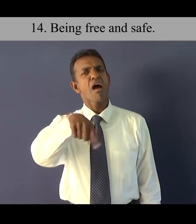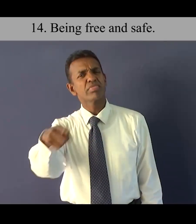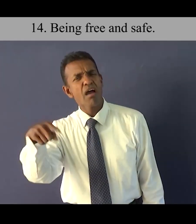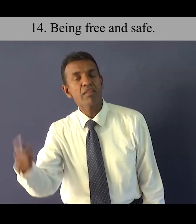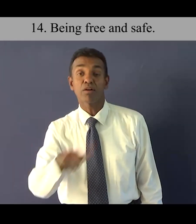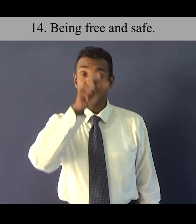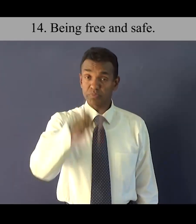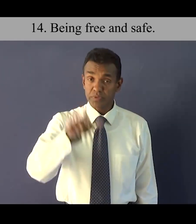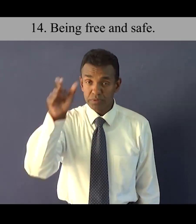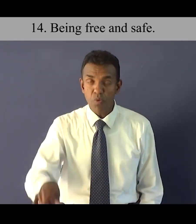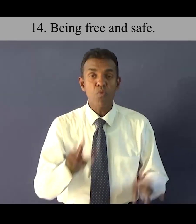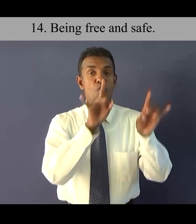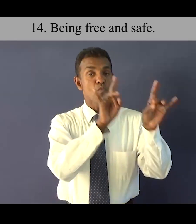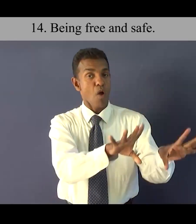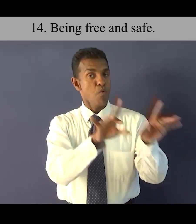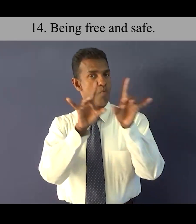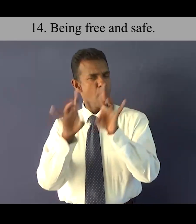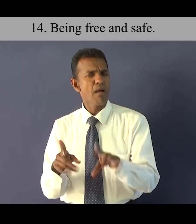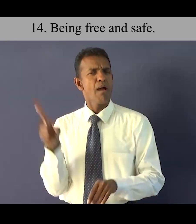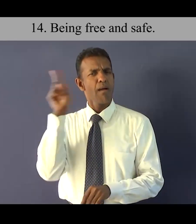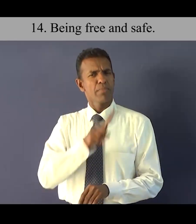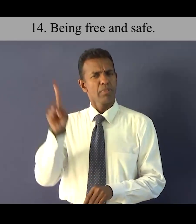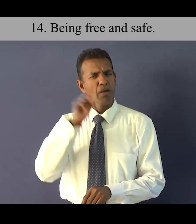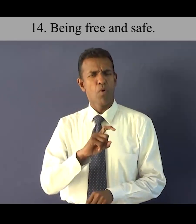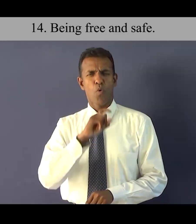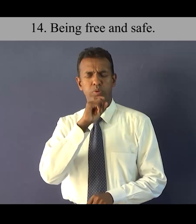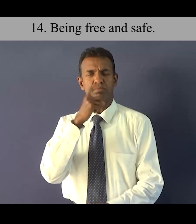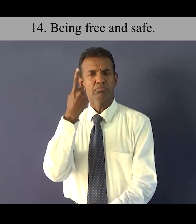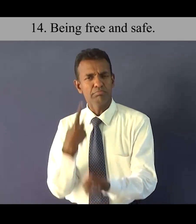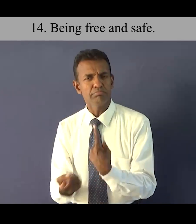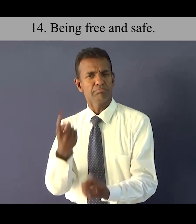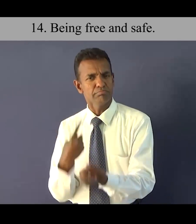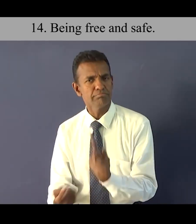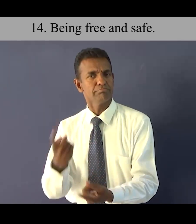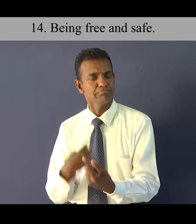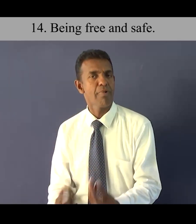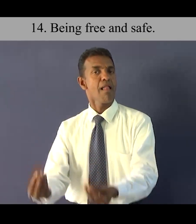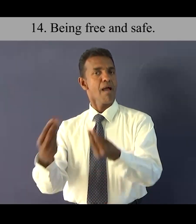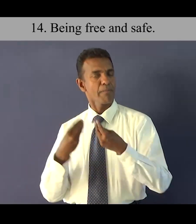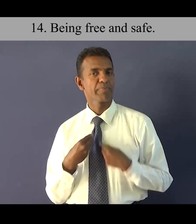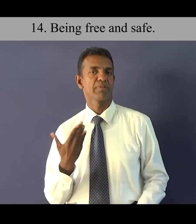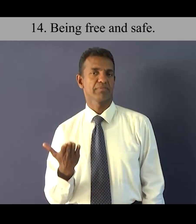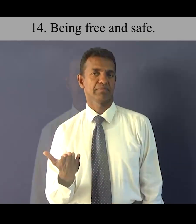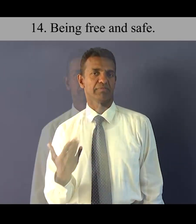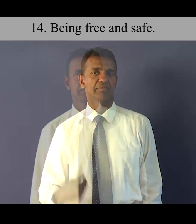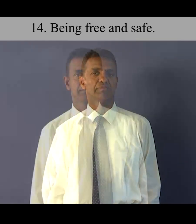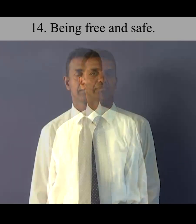having their case reviewed as often as other people would,